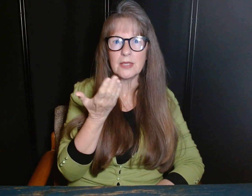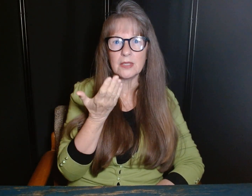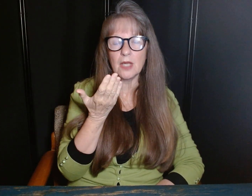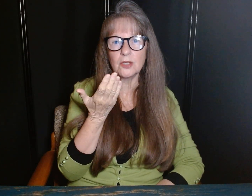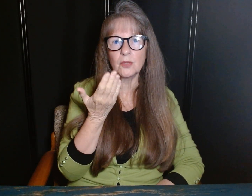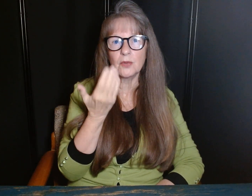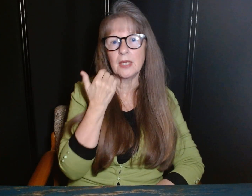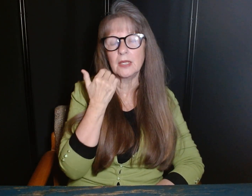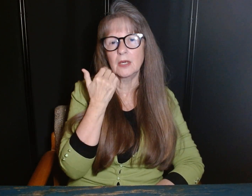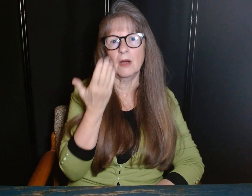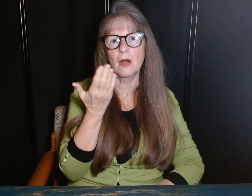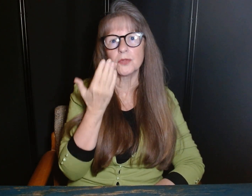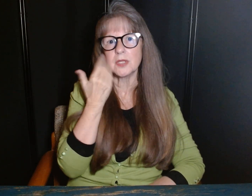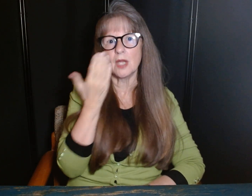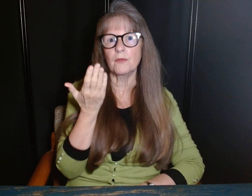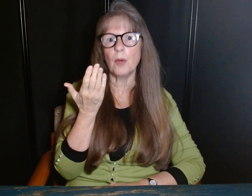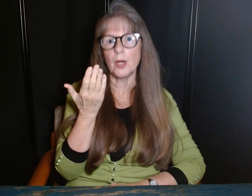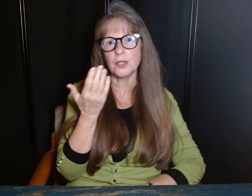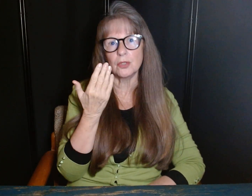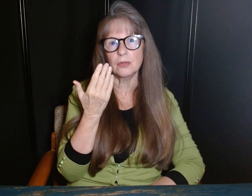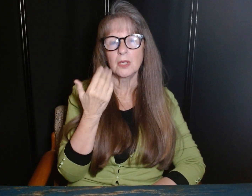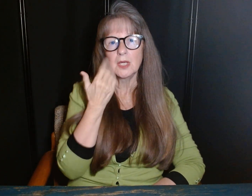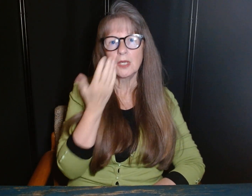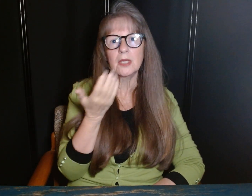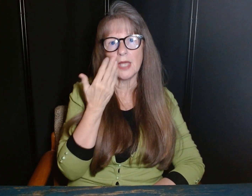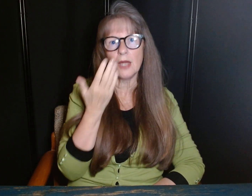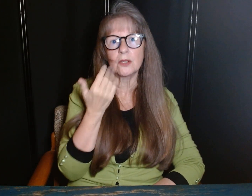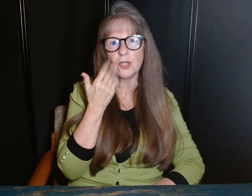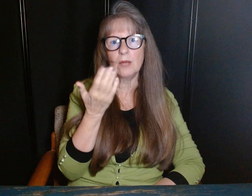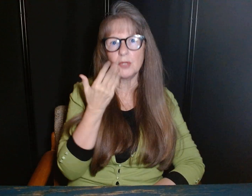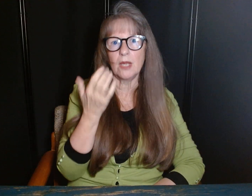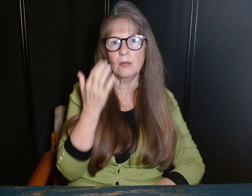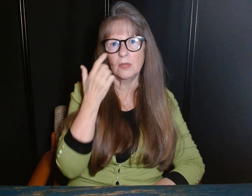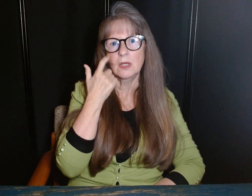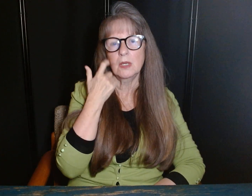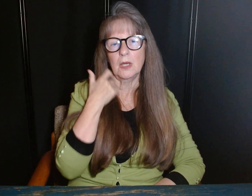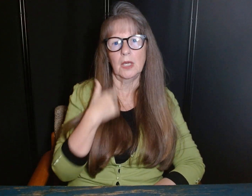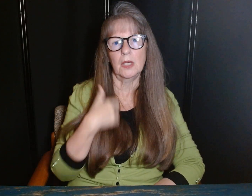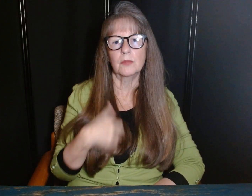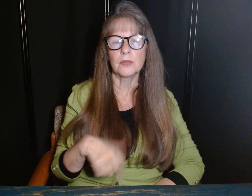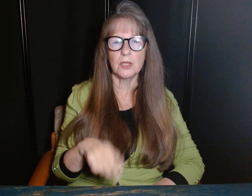lot to do with that. Also, the sign for prostitute as that shame, shame. So